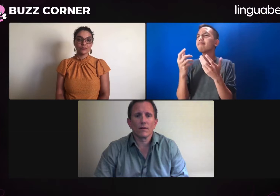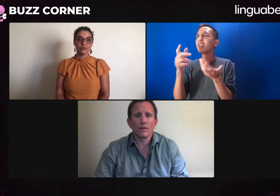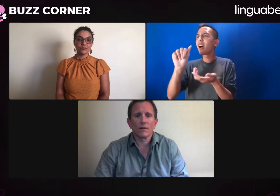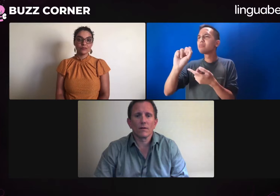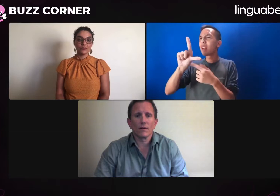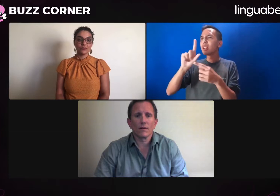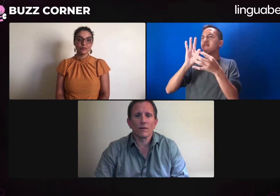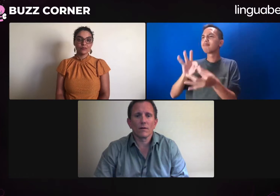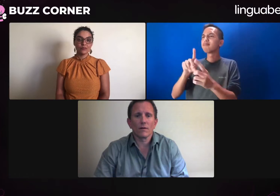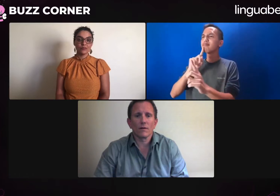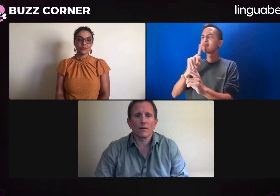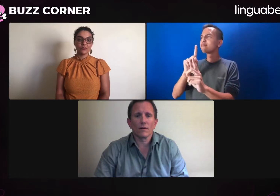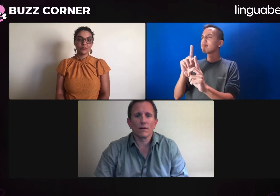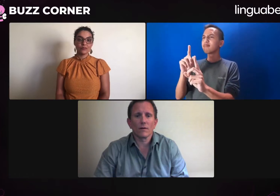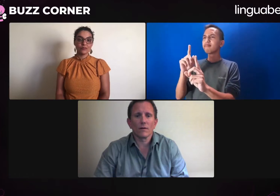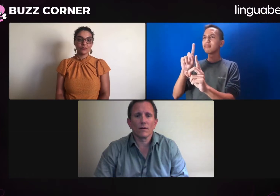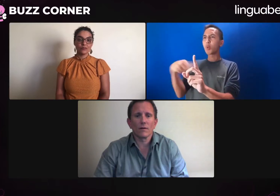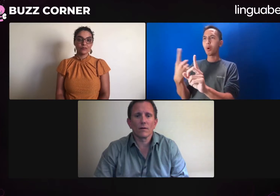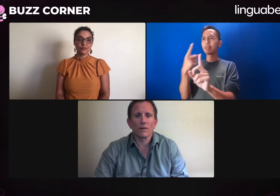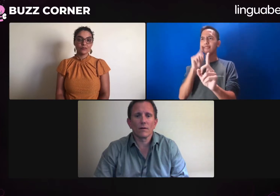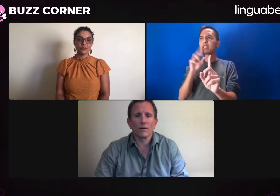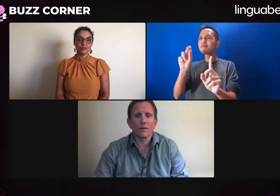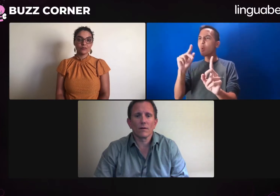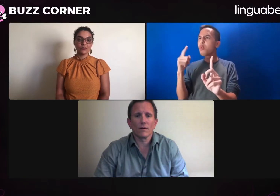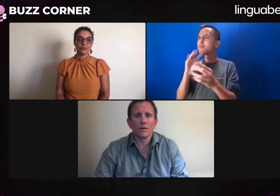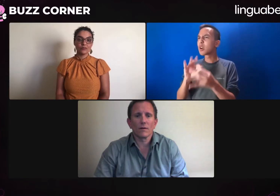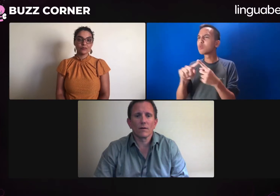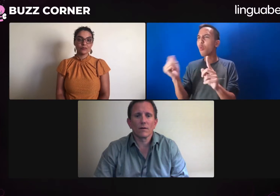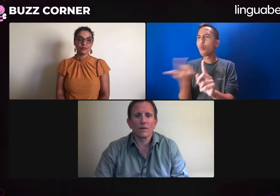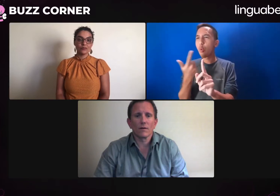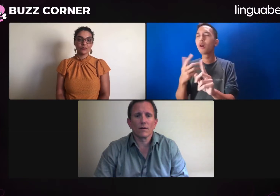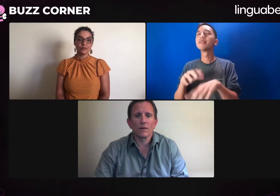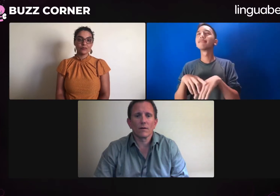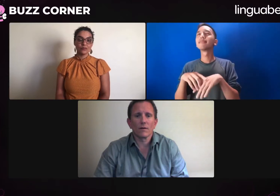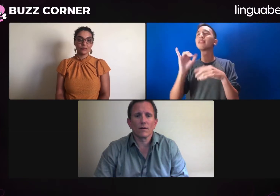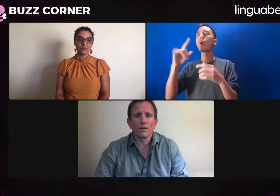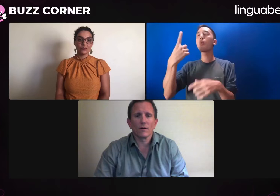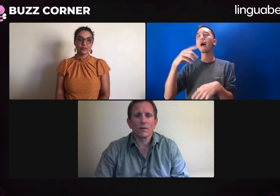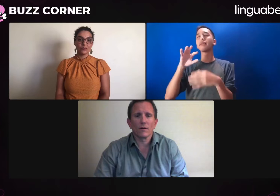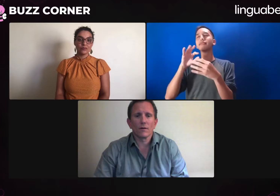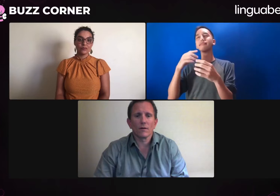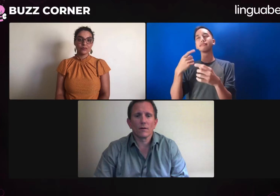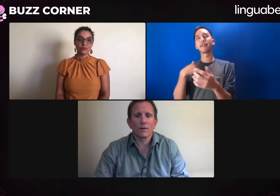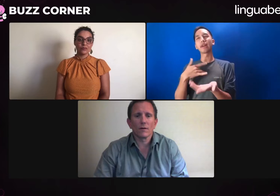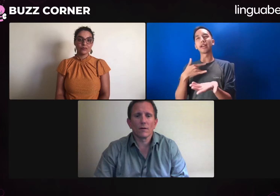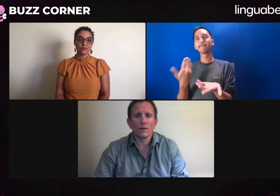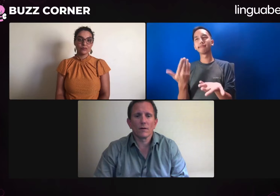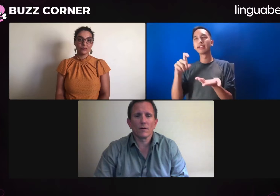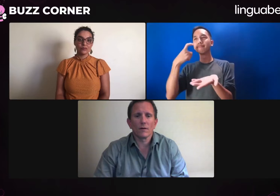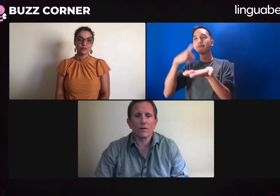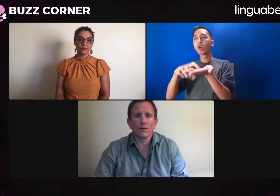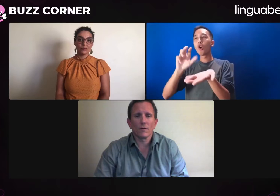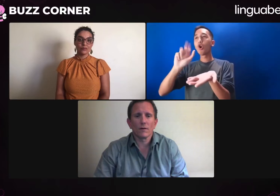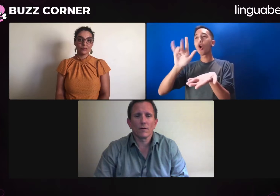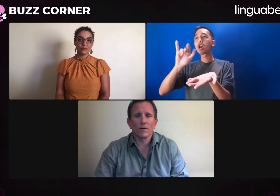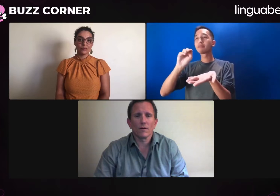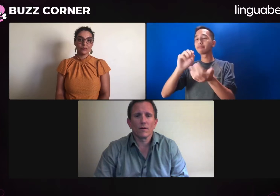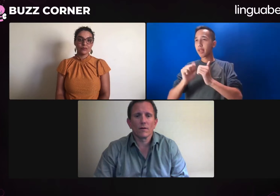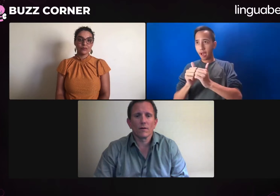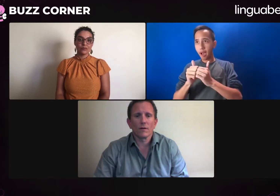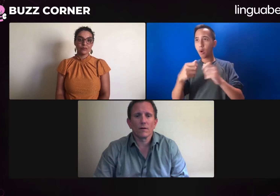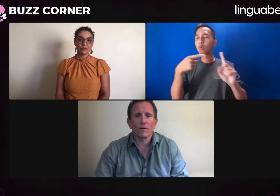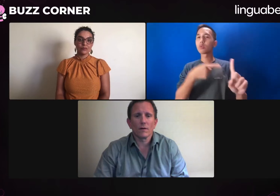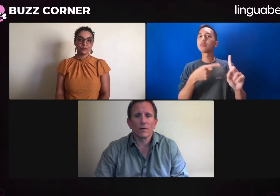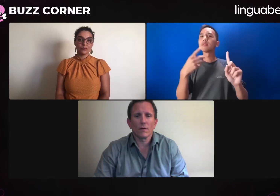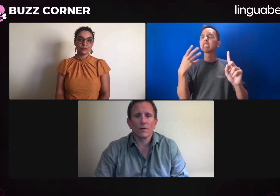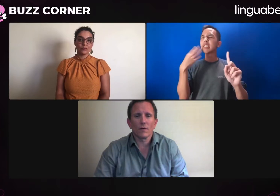stolen. And with ASL, they're not the only particular characters,